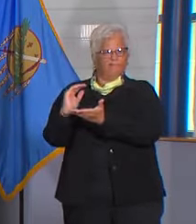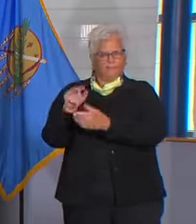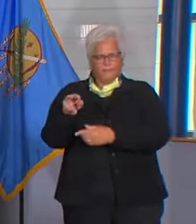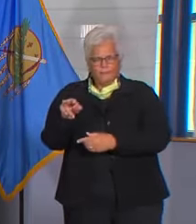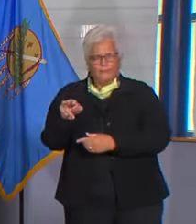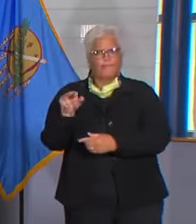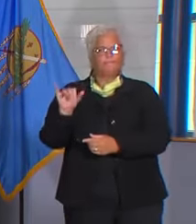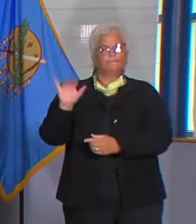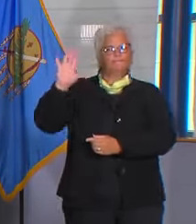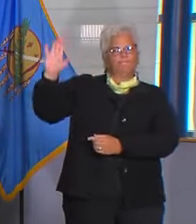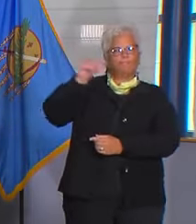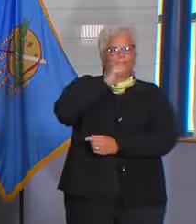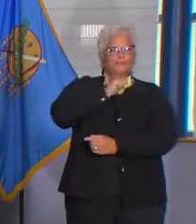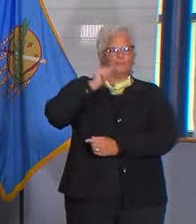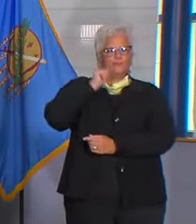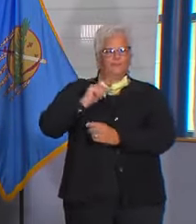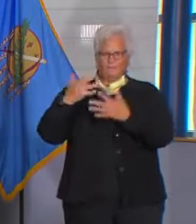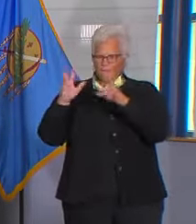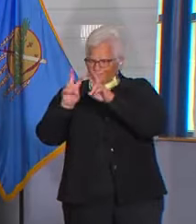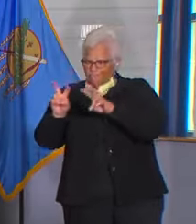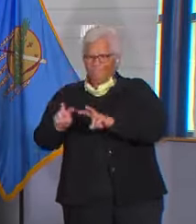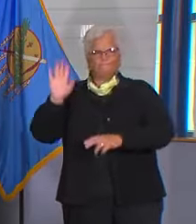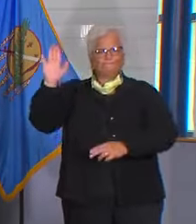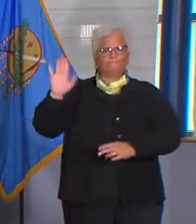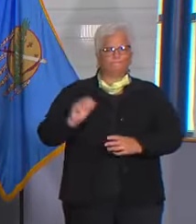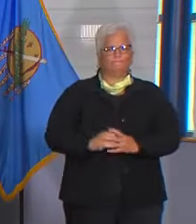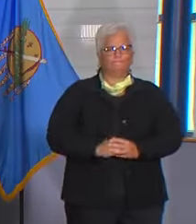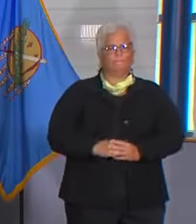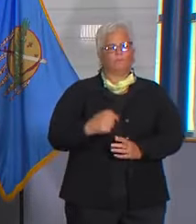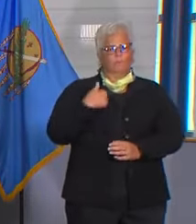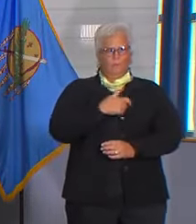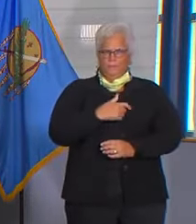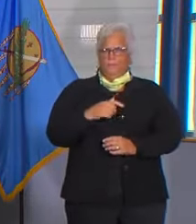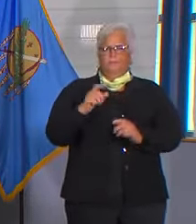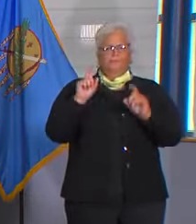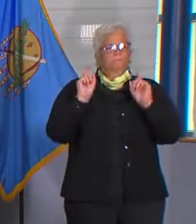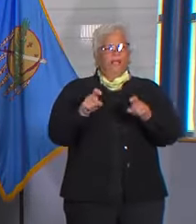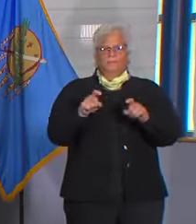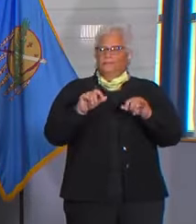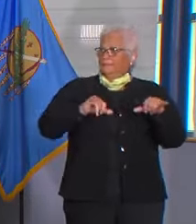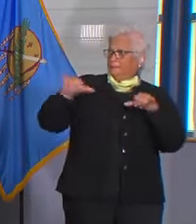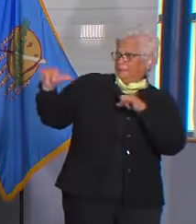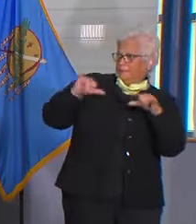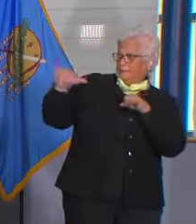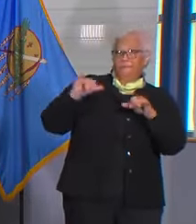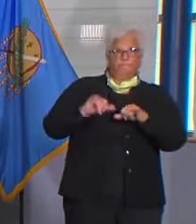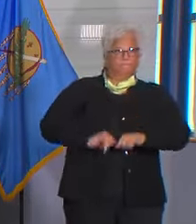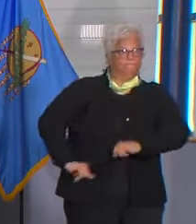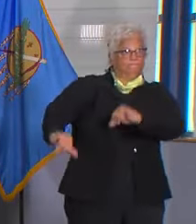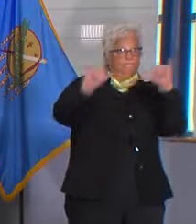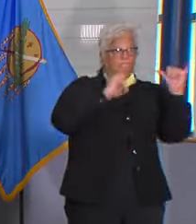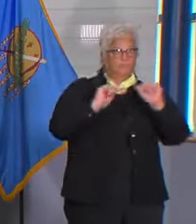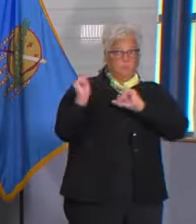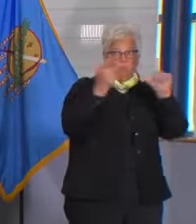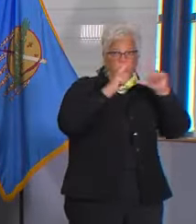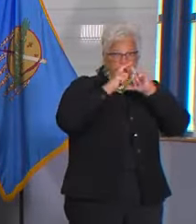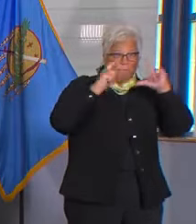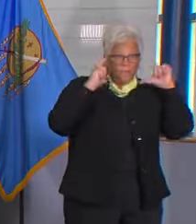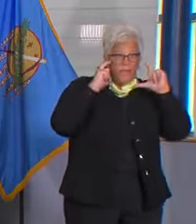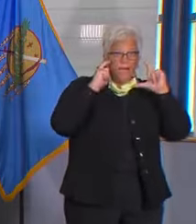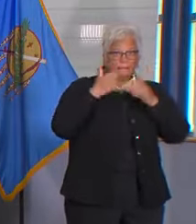community safe, to make sure that we're all going in one direction when it comes to this response. We support Tulsa County restaurant owners and